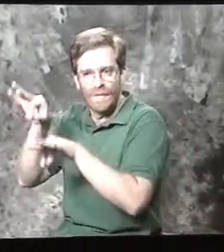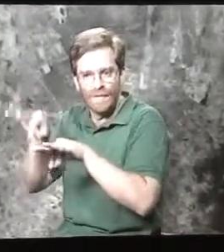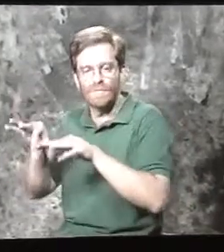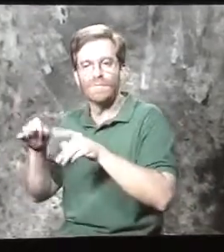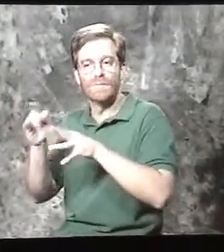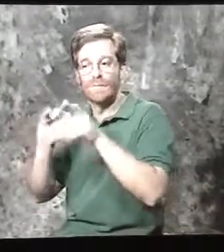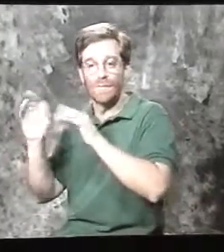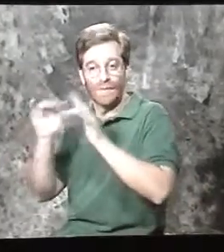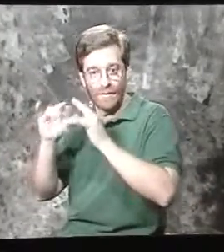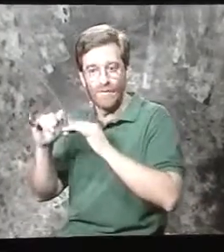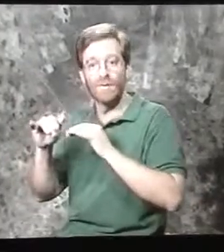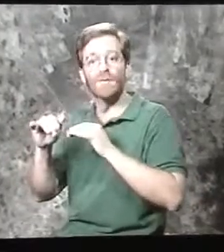certain things.